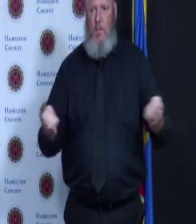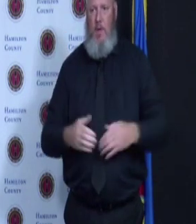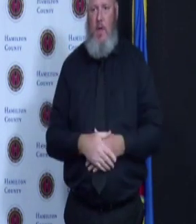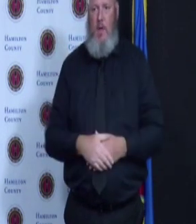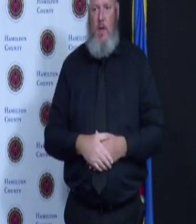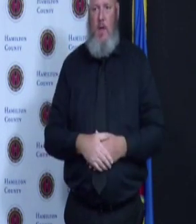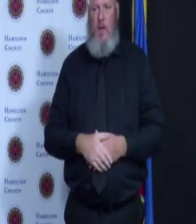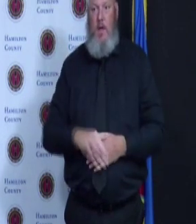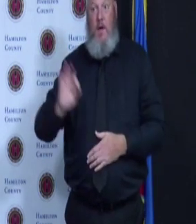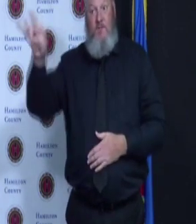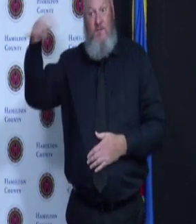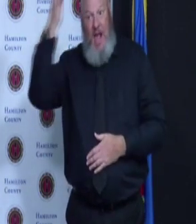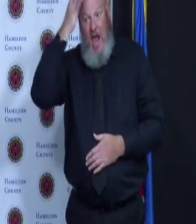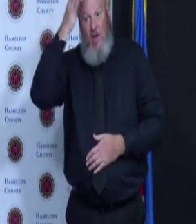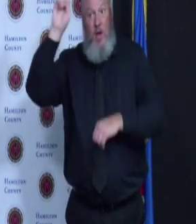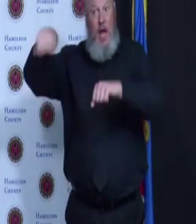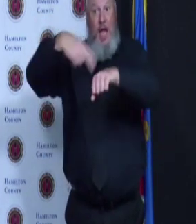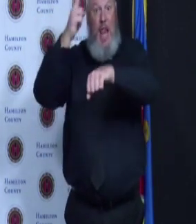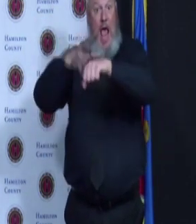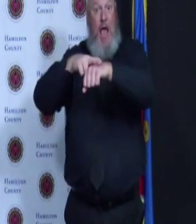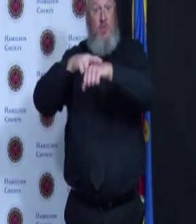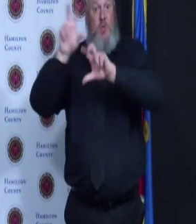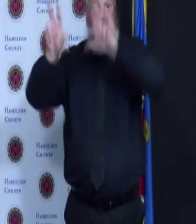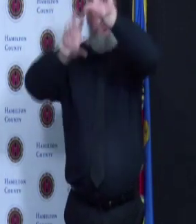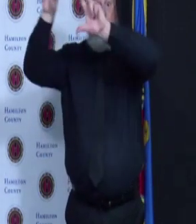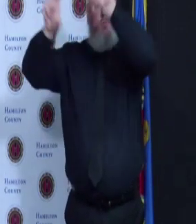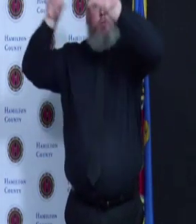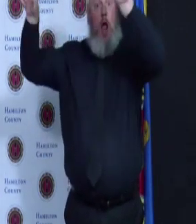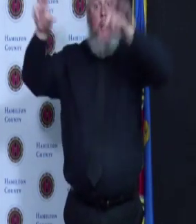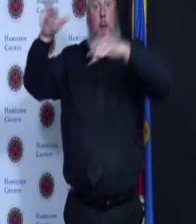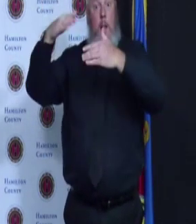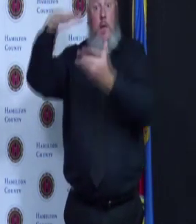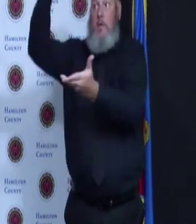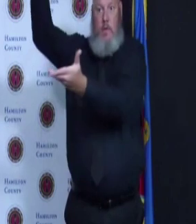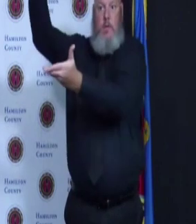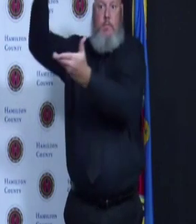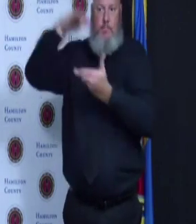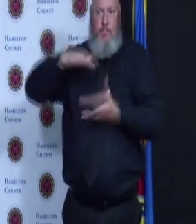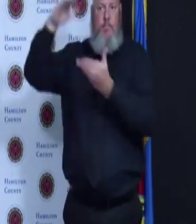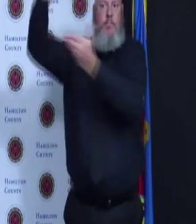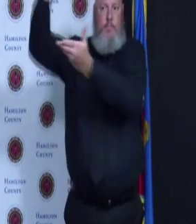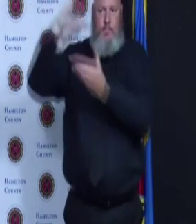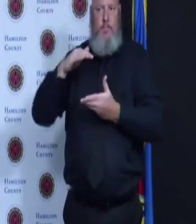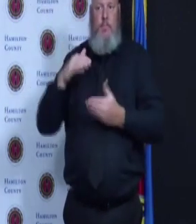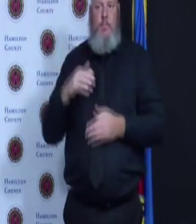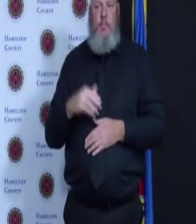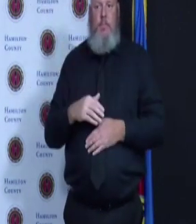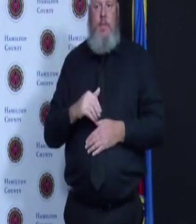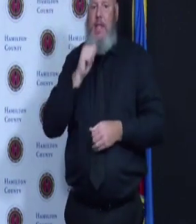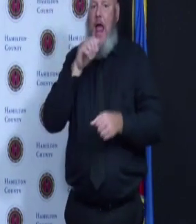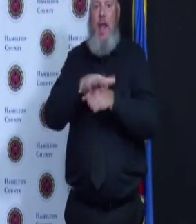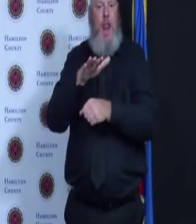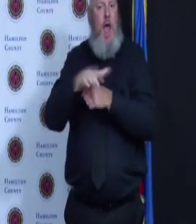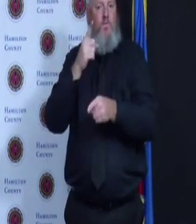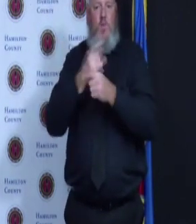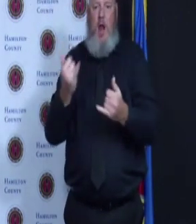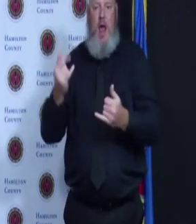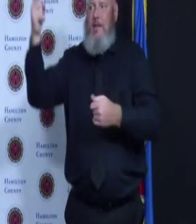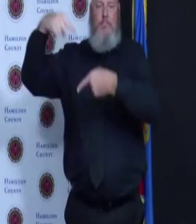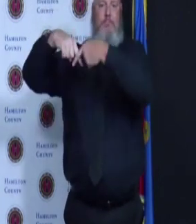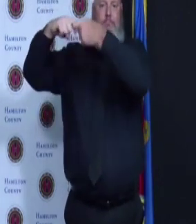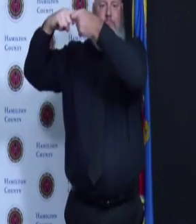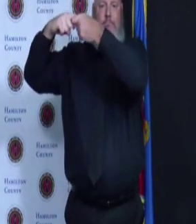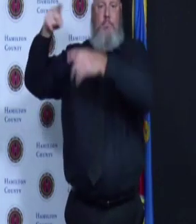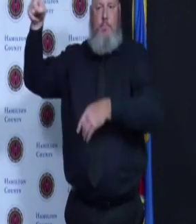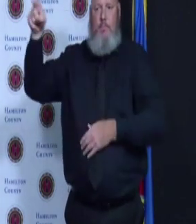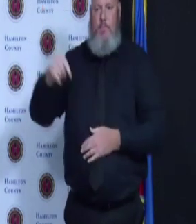enough. And as we order from vendors who are ramping up the production of these supplies, we are